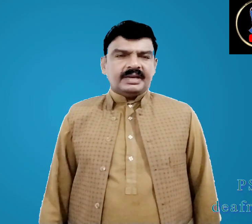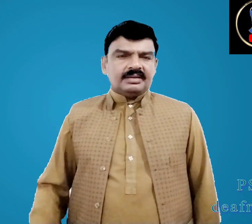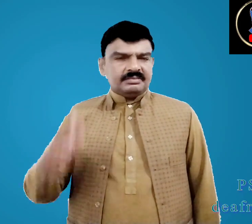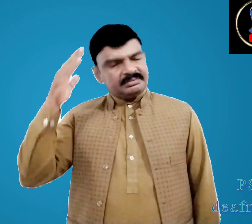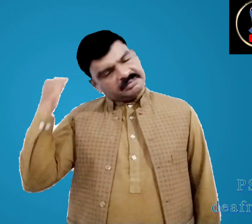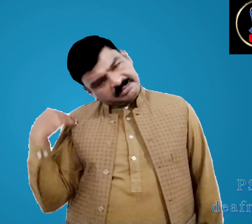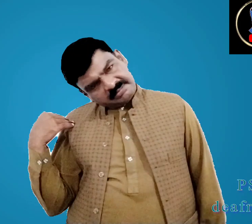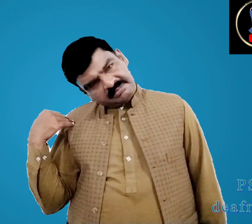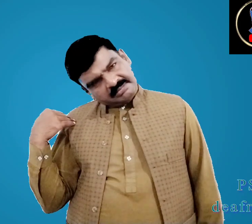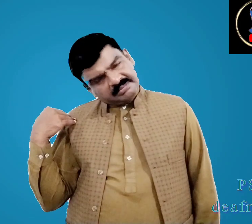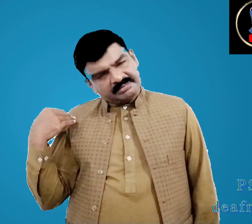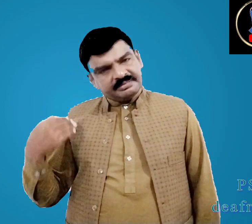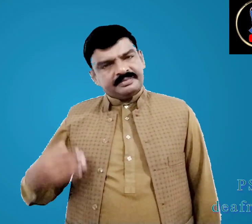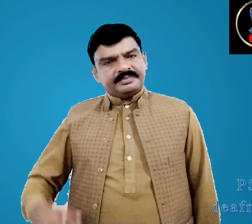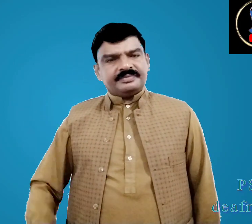dead,